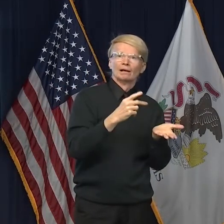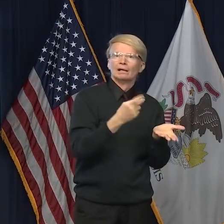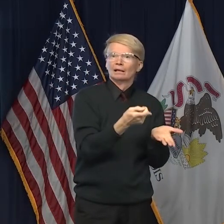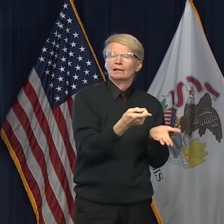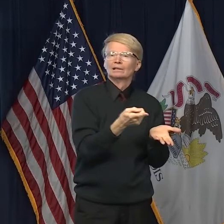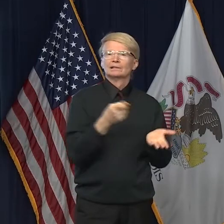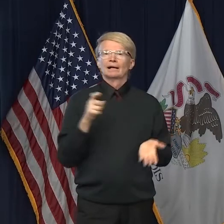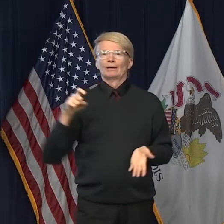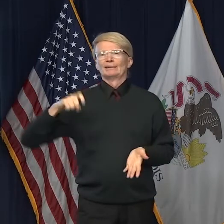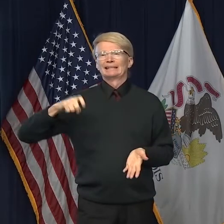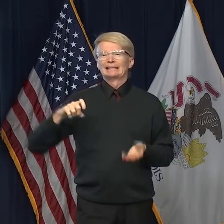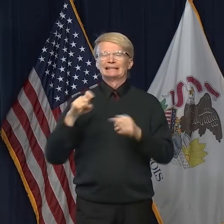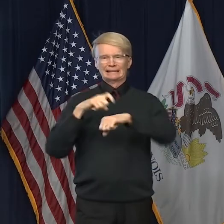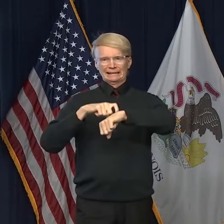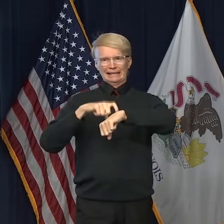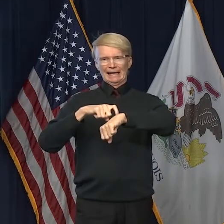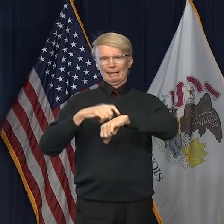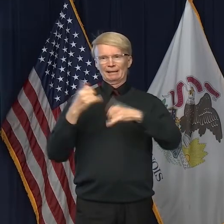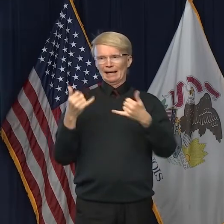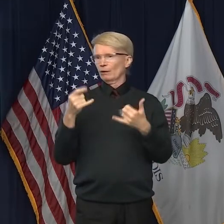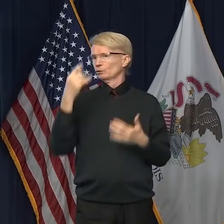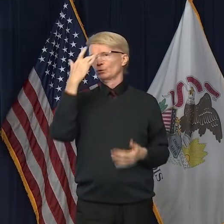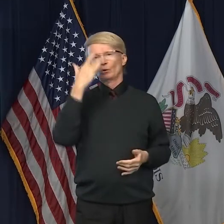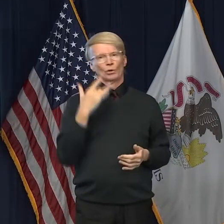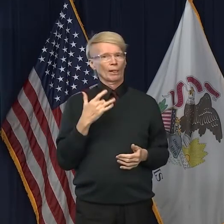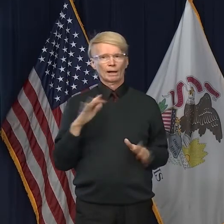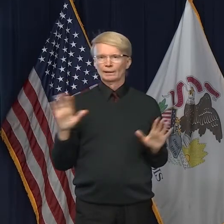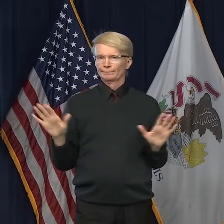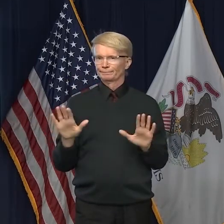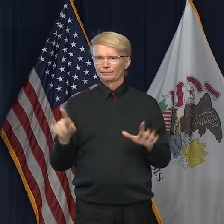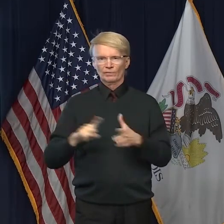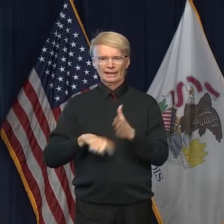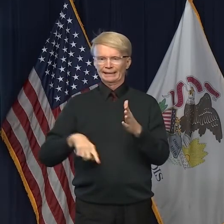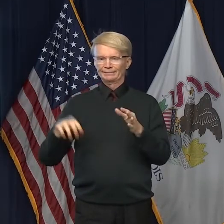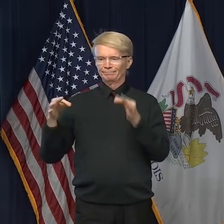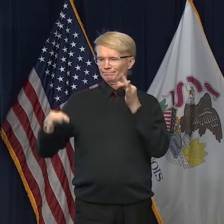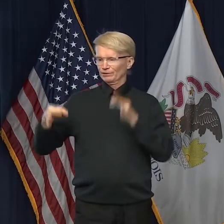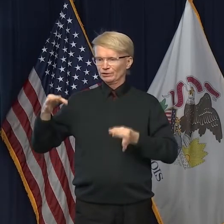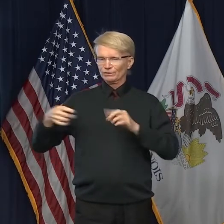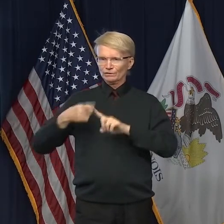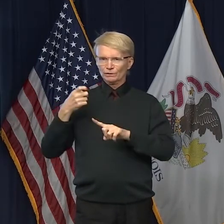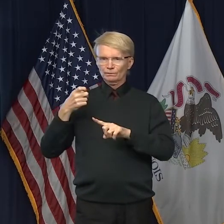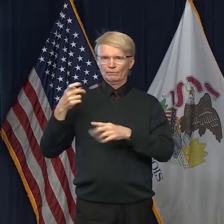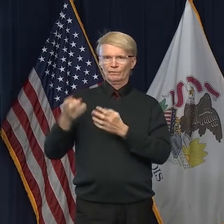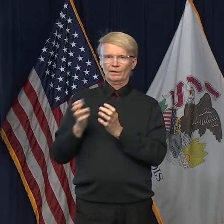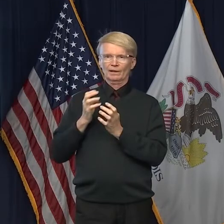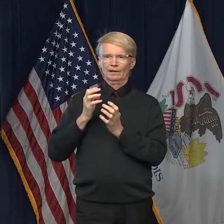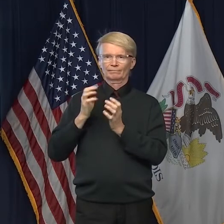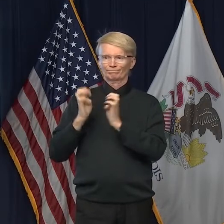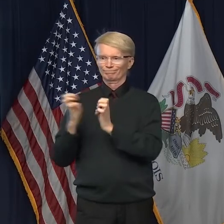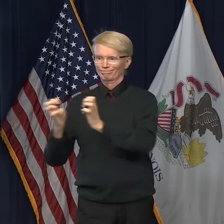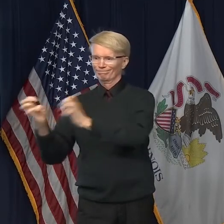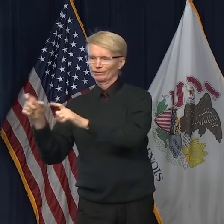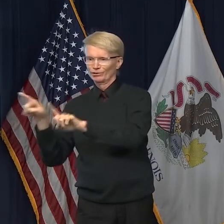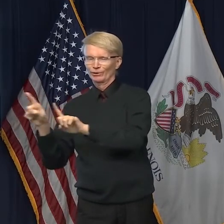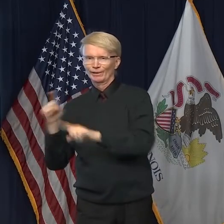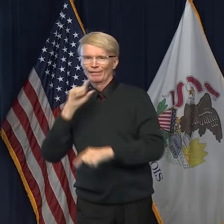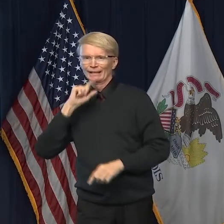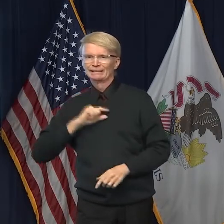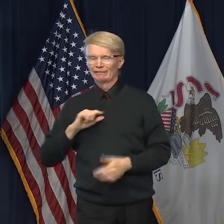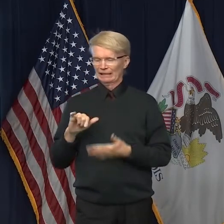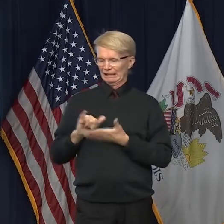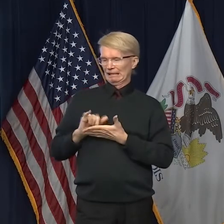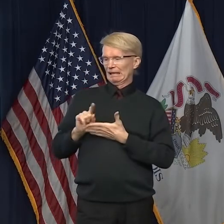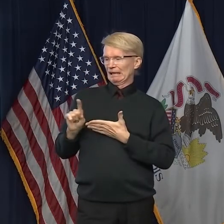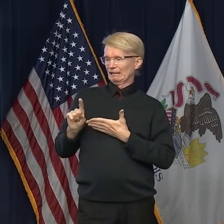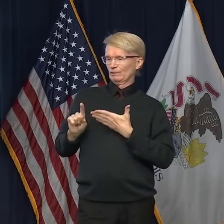So we still need more time. It's too early to say. We will know more at the end of this week. That'll be 2 weeks out, and then